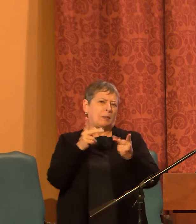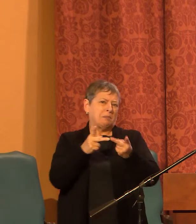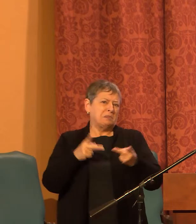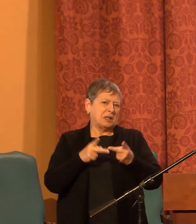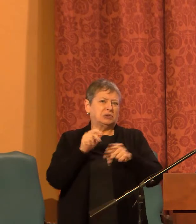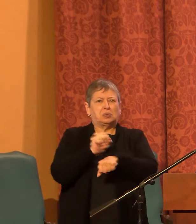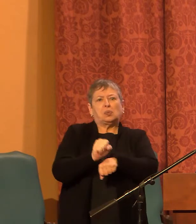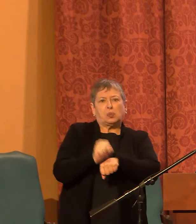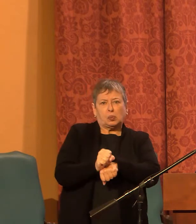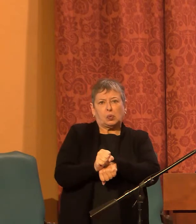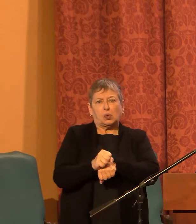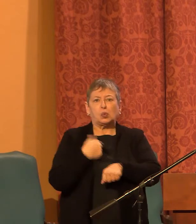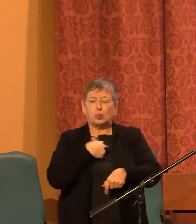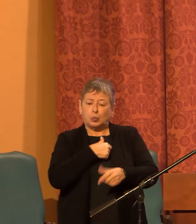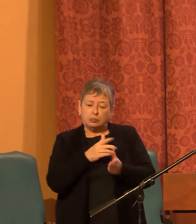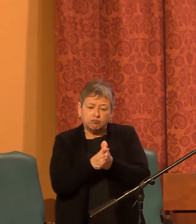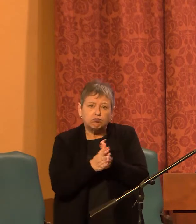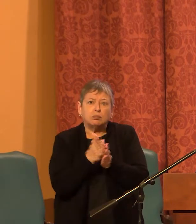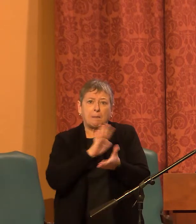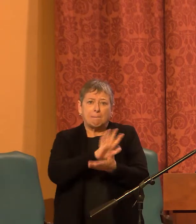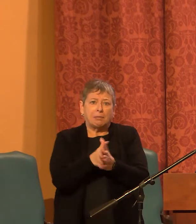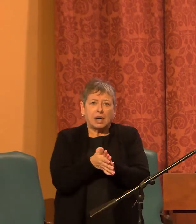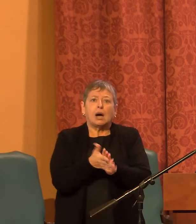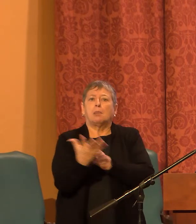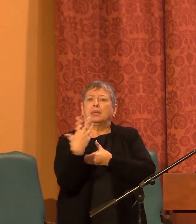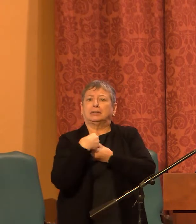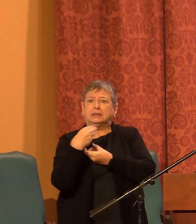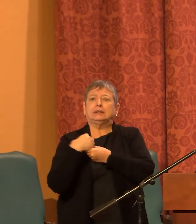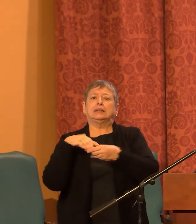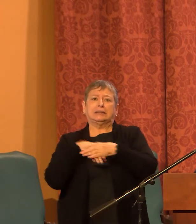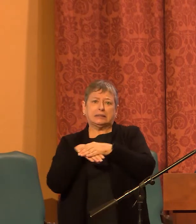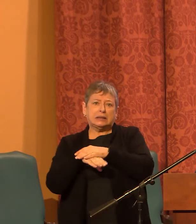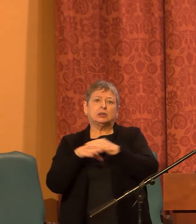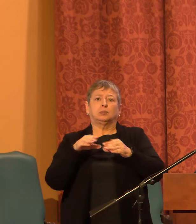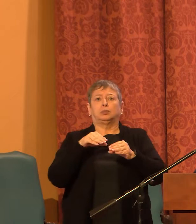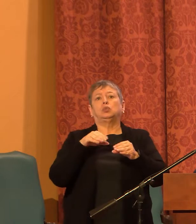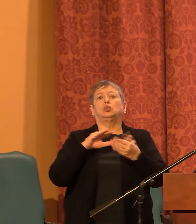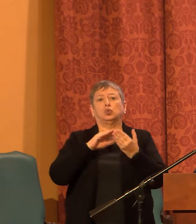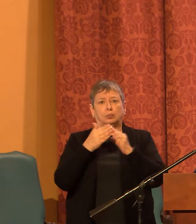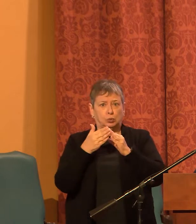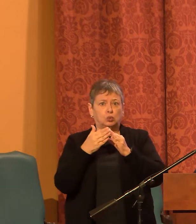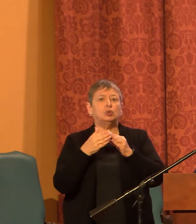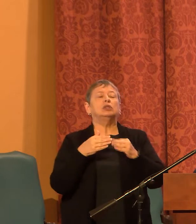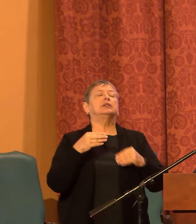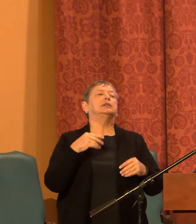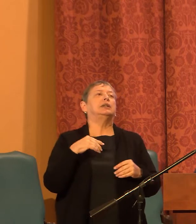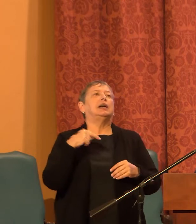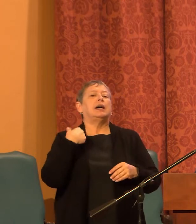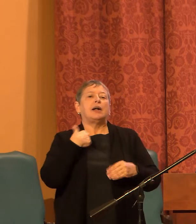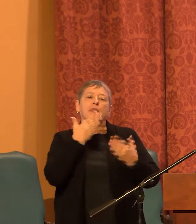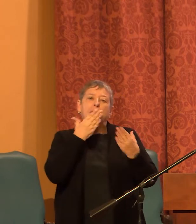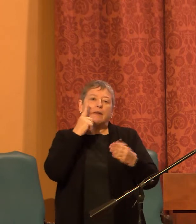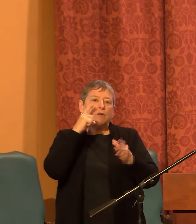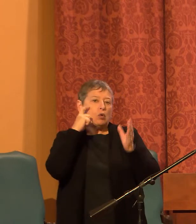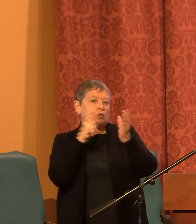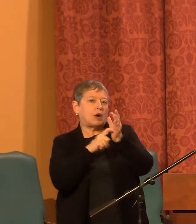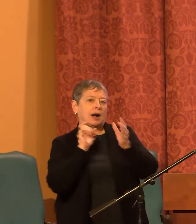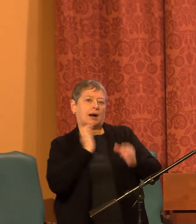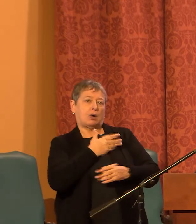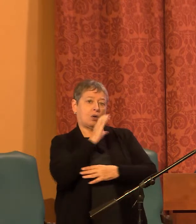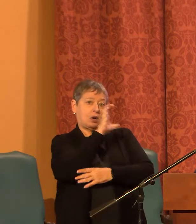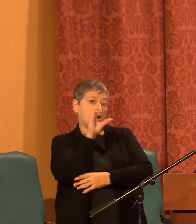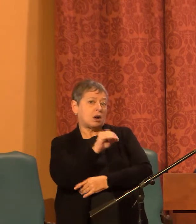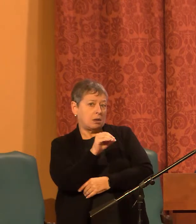being an accessible and inclusive workplace in the communities where we live and operate. Thank you again for recognizing J.P. Morgan